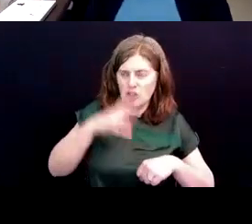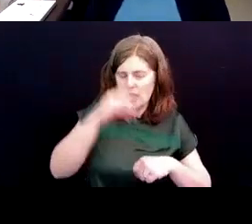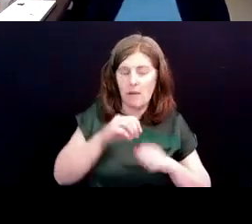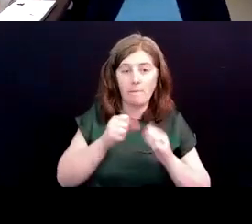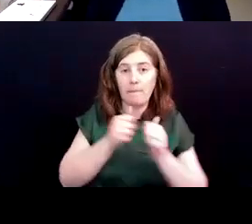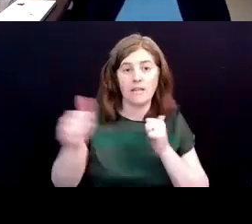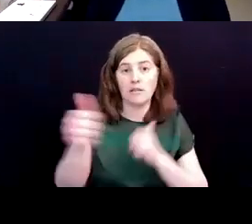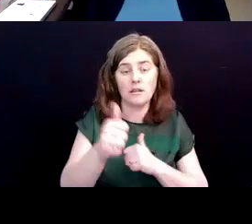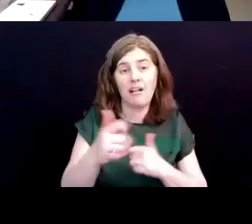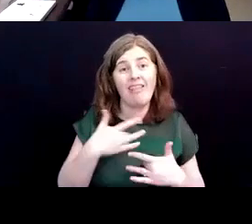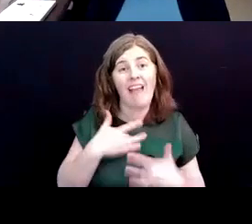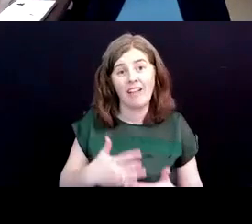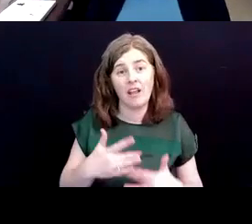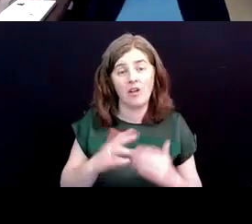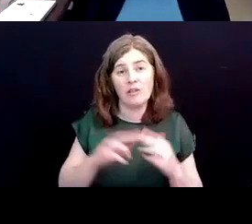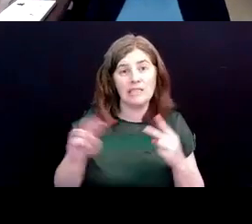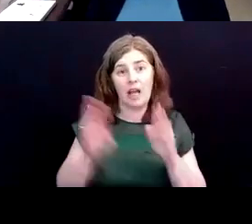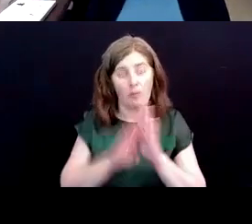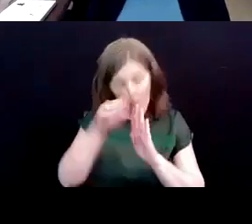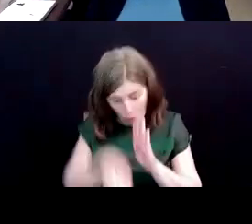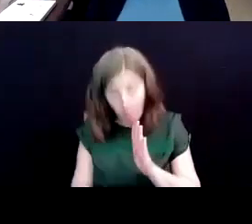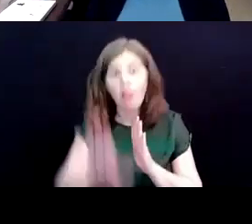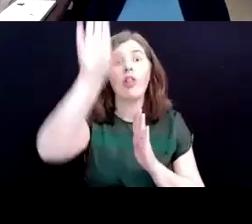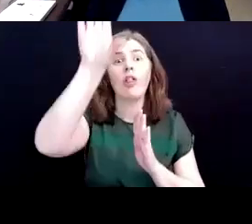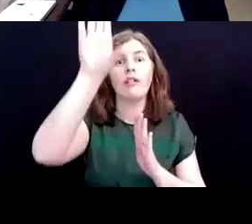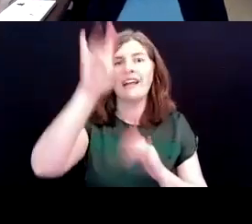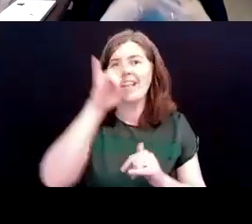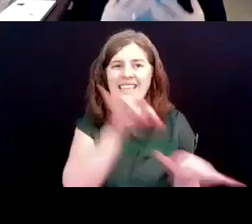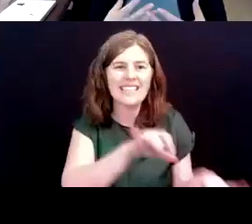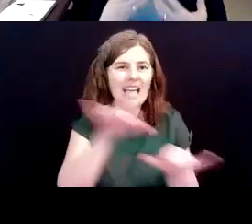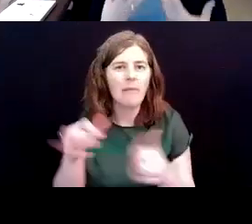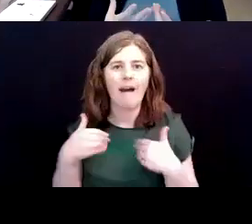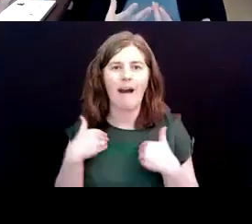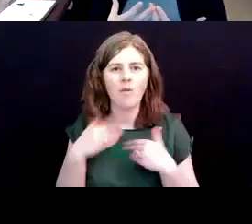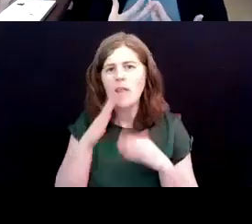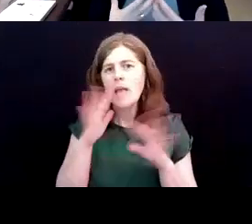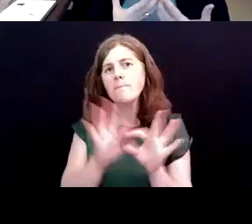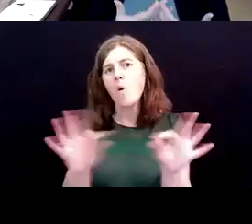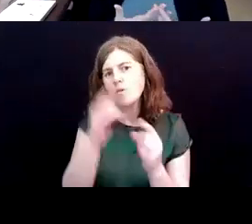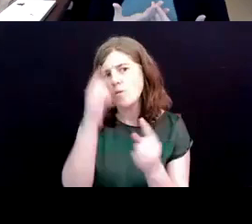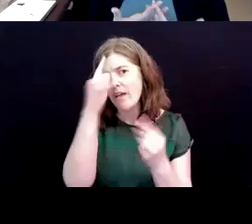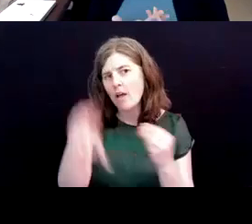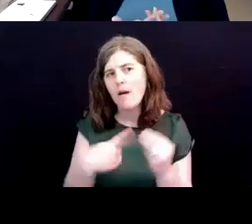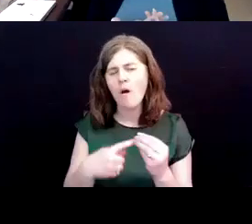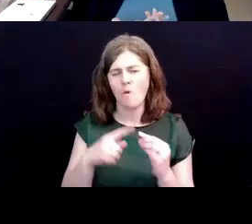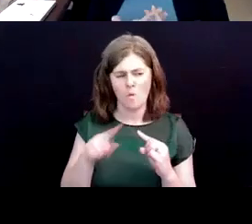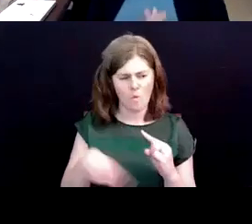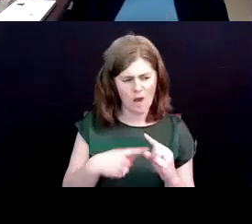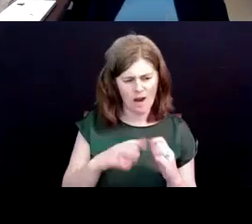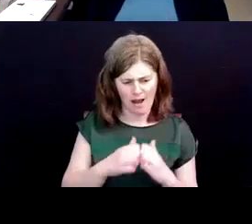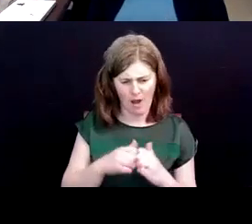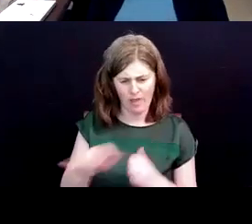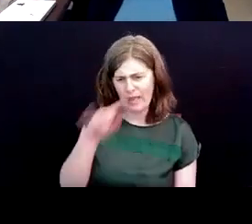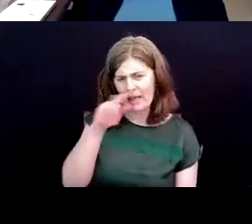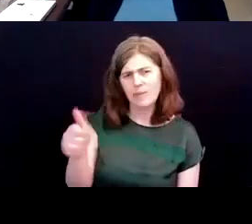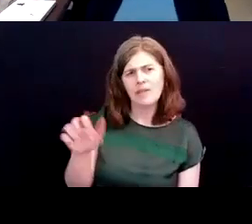so you're likely are in a second wind. Our kids are the same. They're no different. So it's important to think about when and how does your child naturally